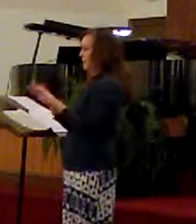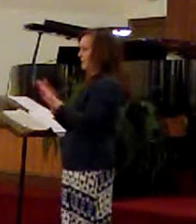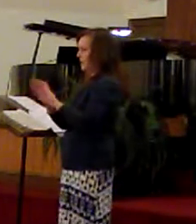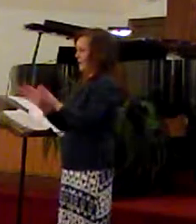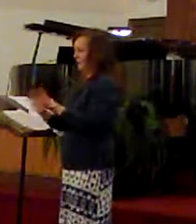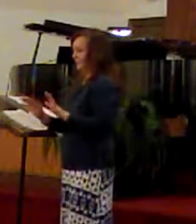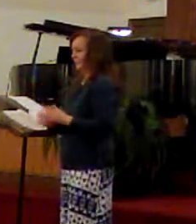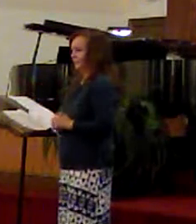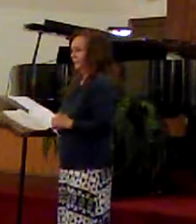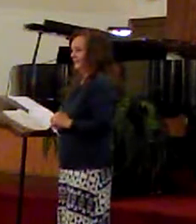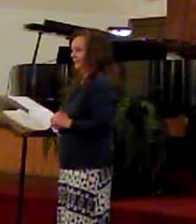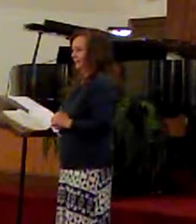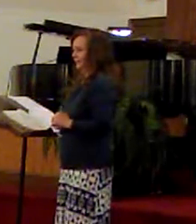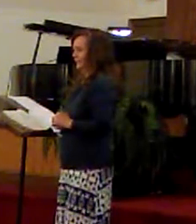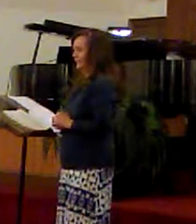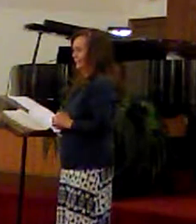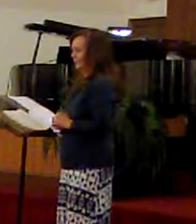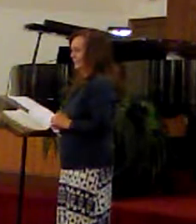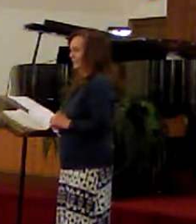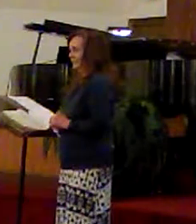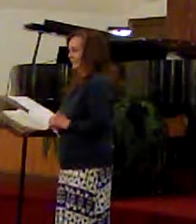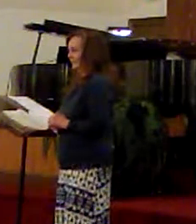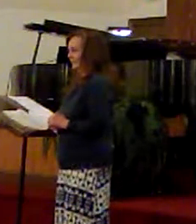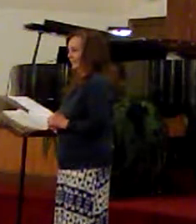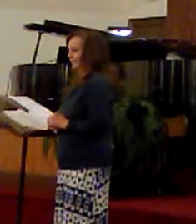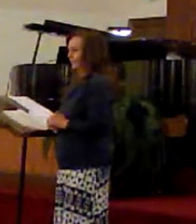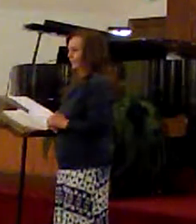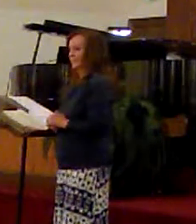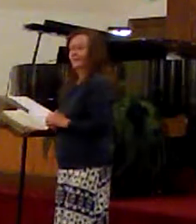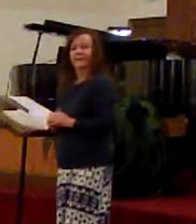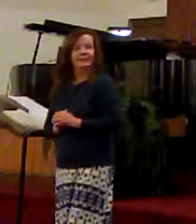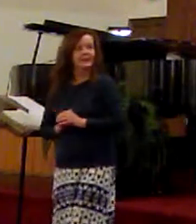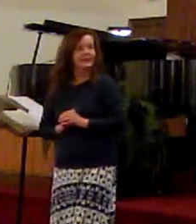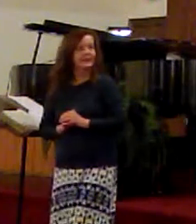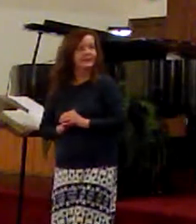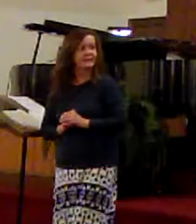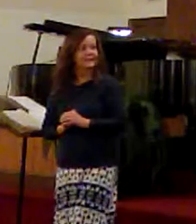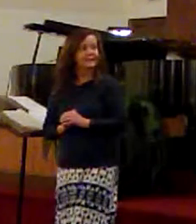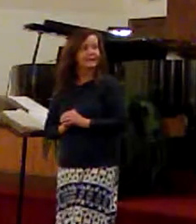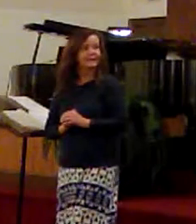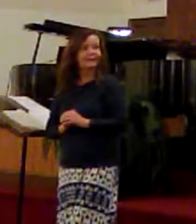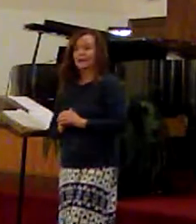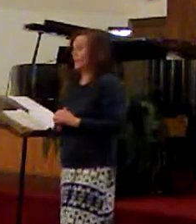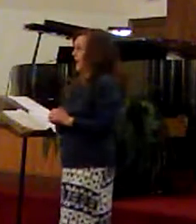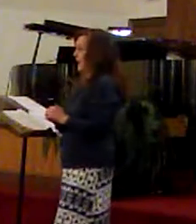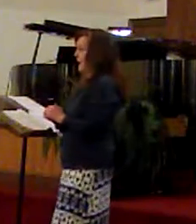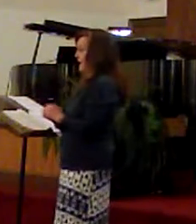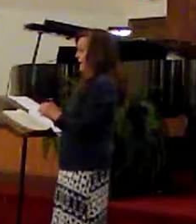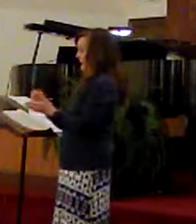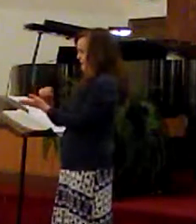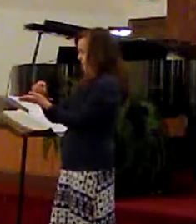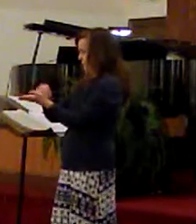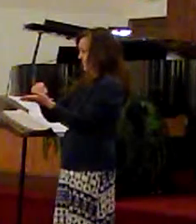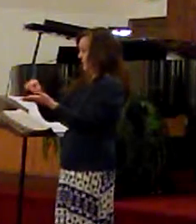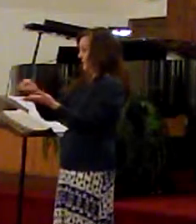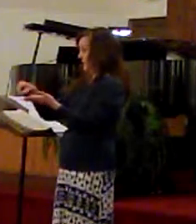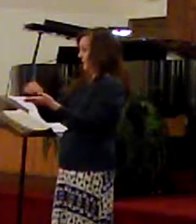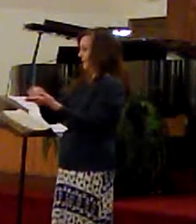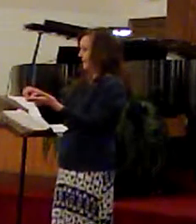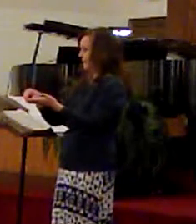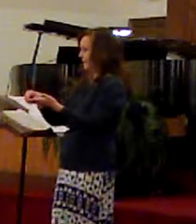Firstly, is everybody there? I want to make sure everybody got the blanks filled in that we're on now.